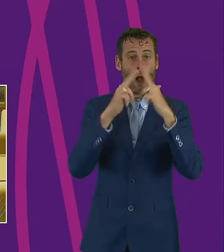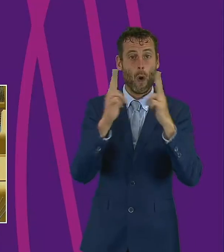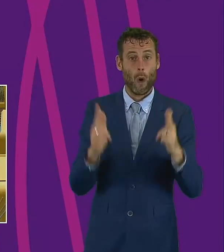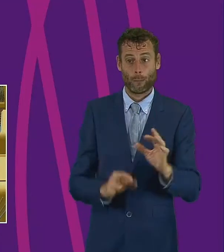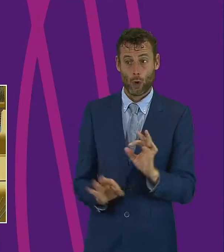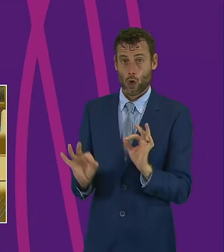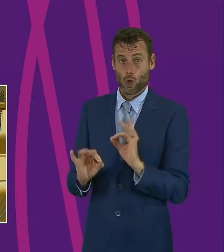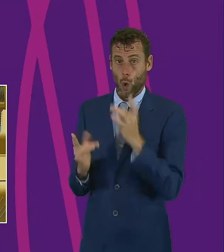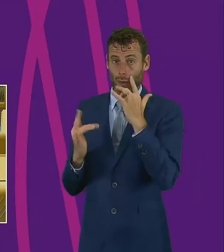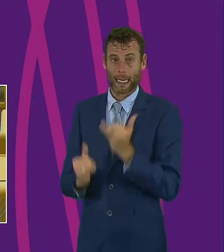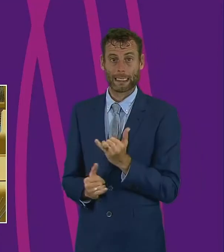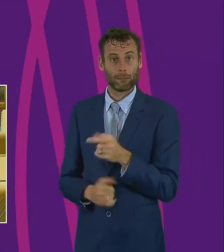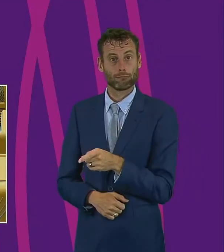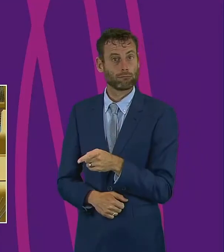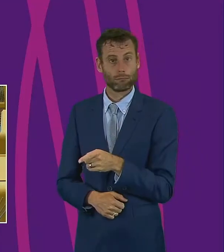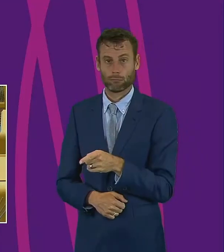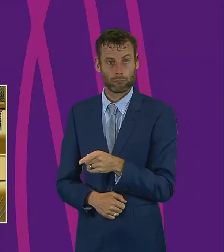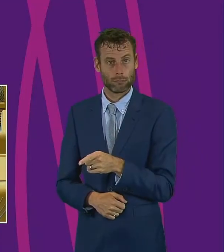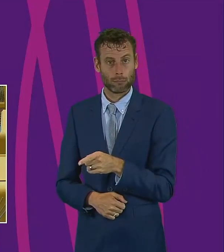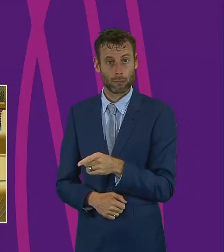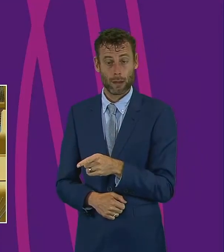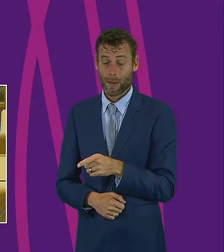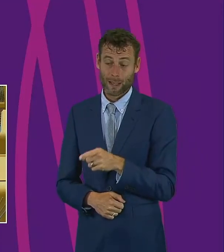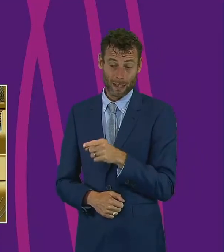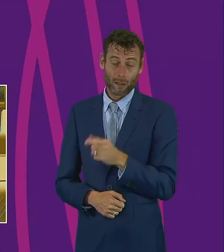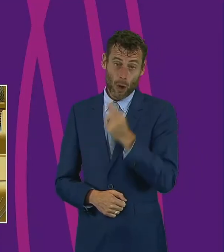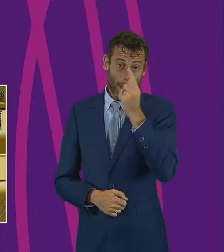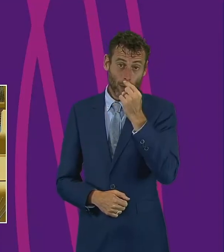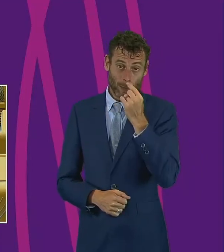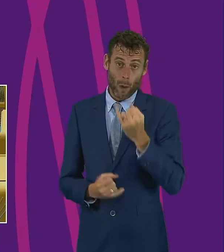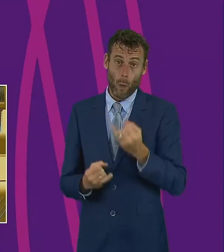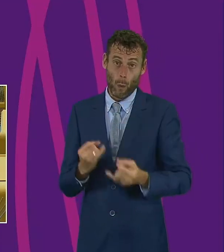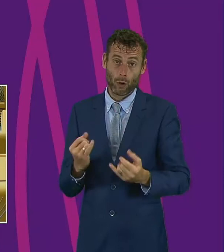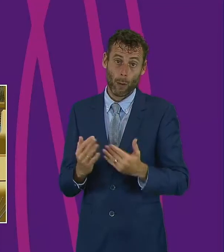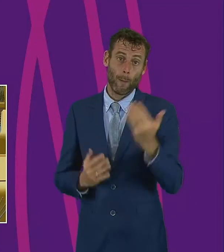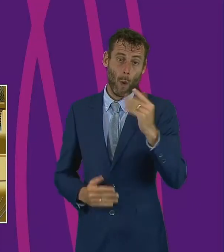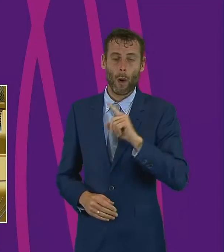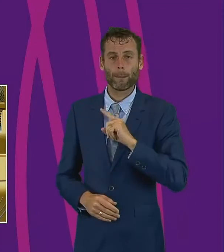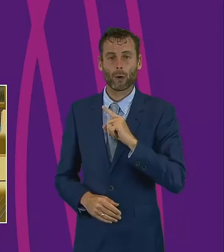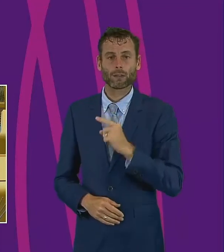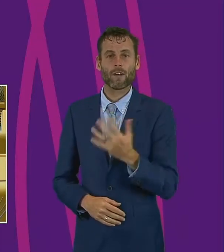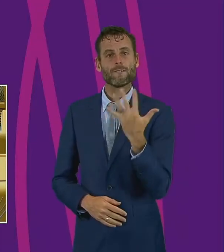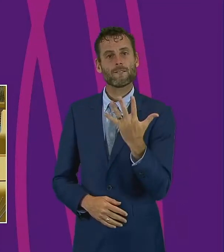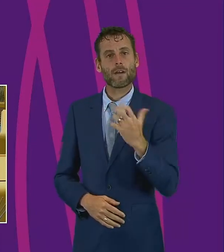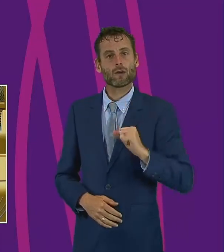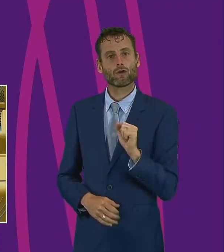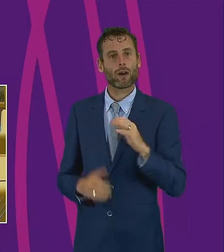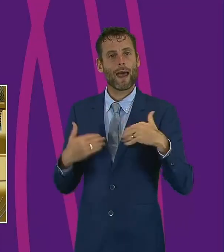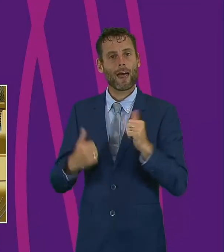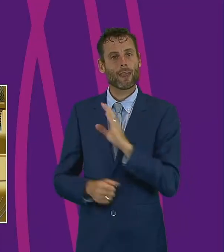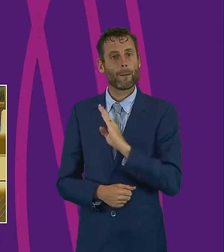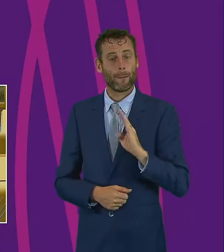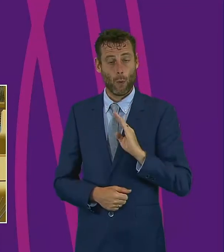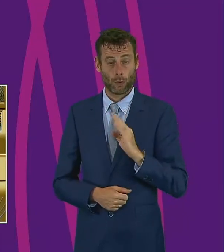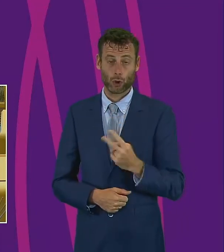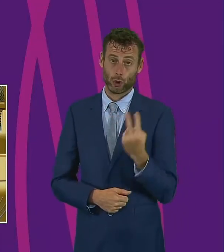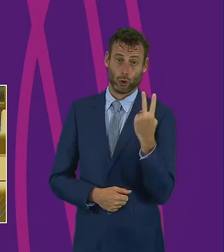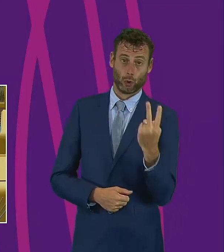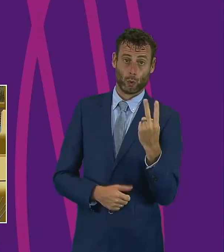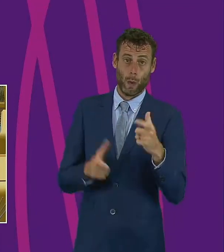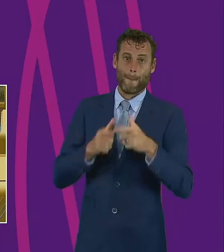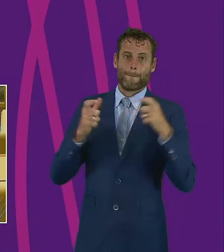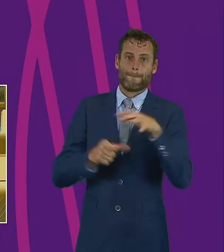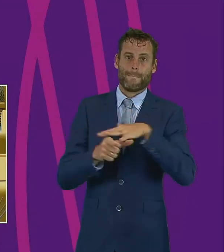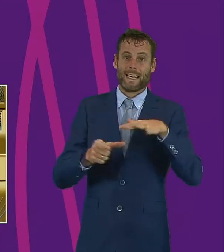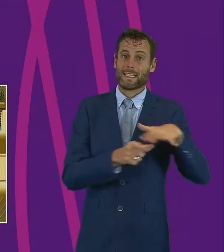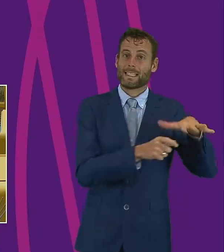is likely to be a gross underestimate because 5 of Scotland's health boards, including the 2 biggest, failed to